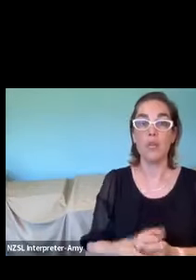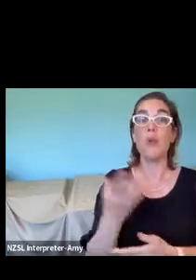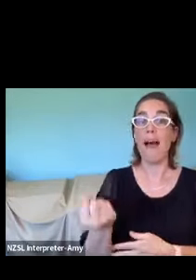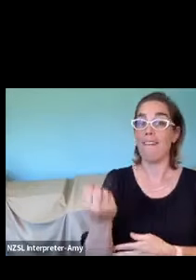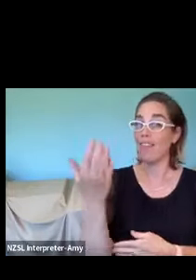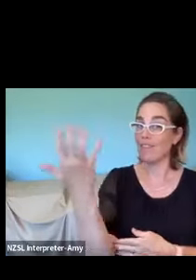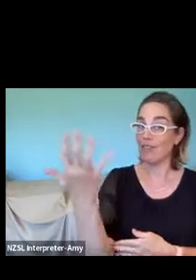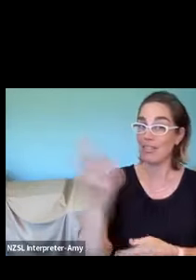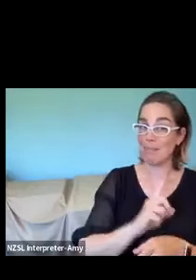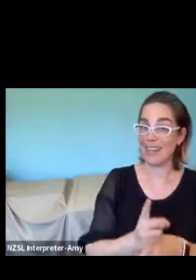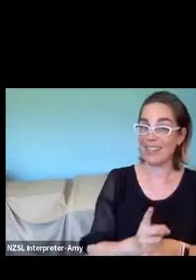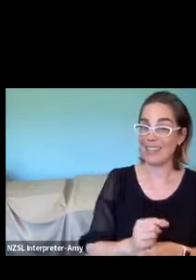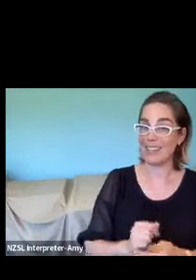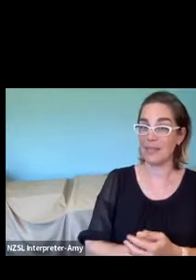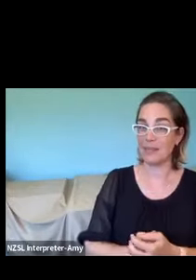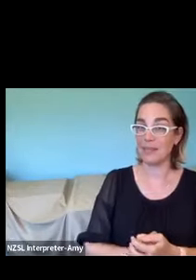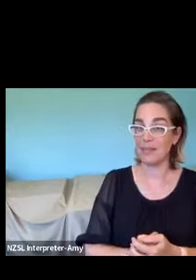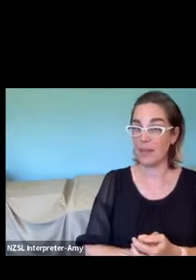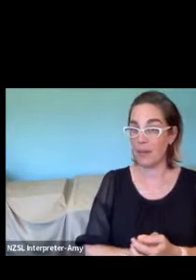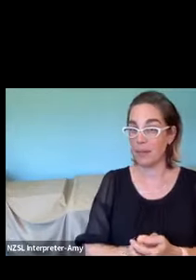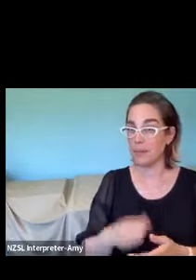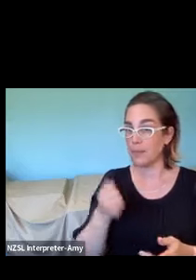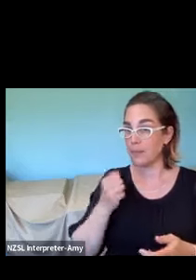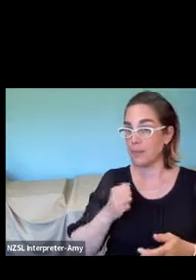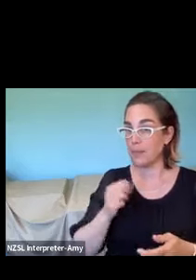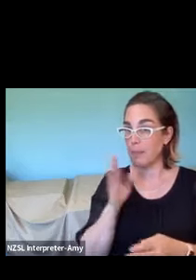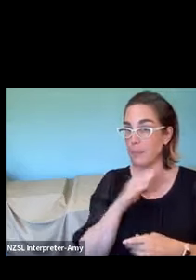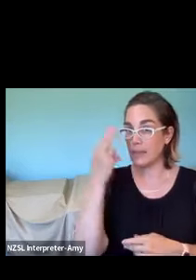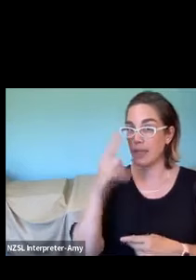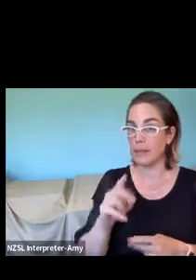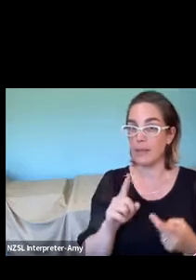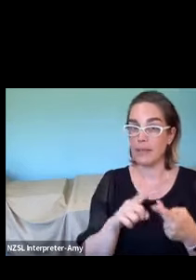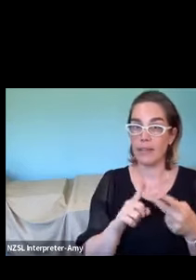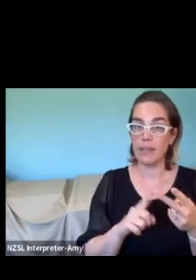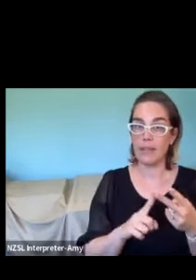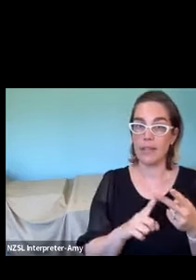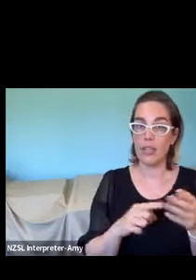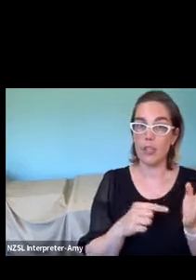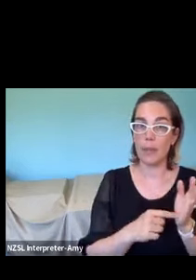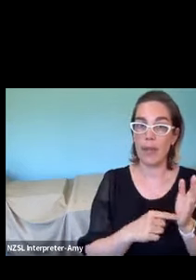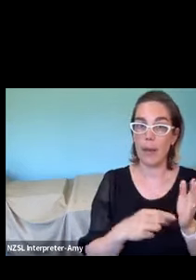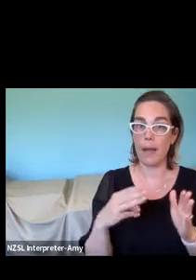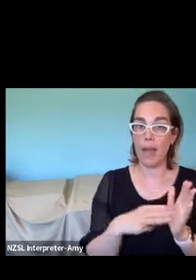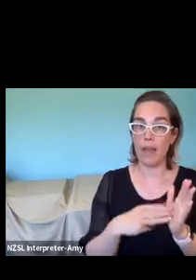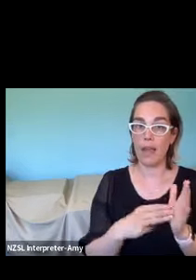minutes. I'm Peter Tester. Tungia Pakathy.